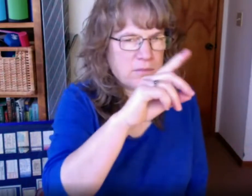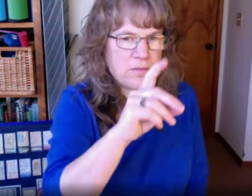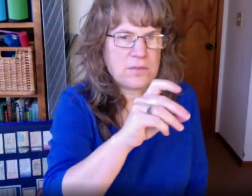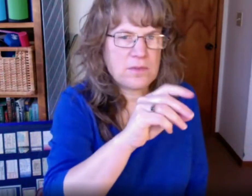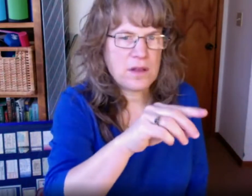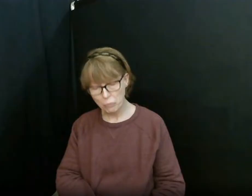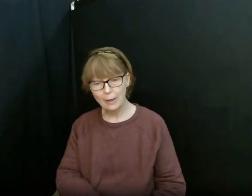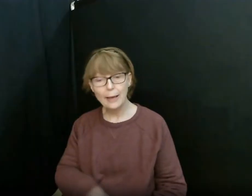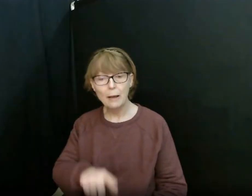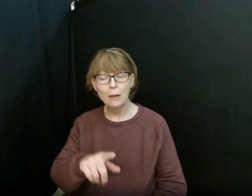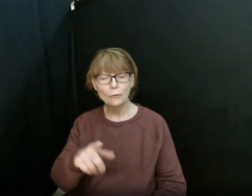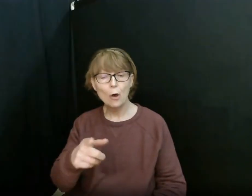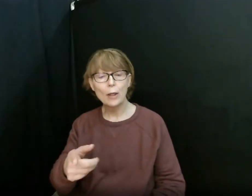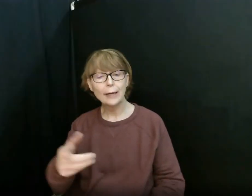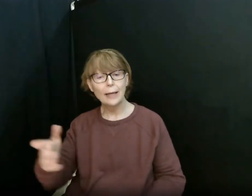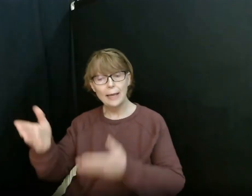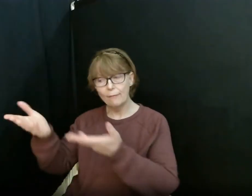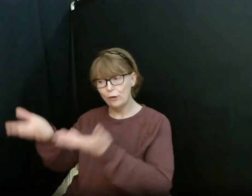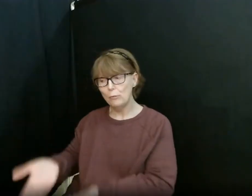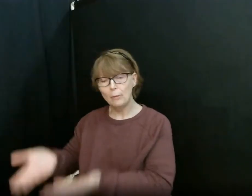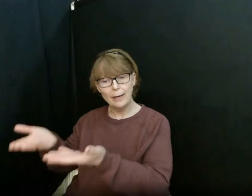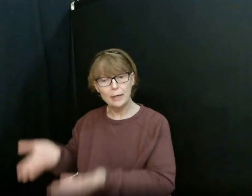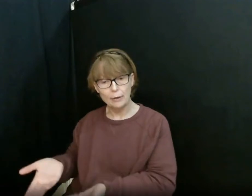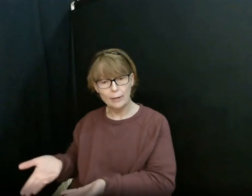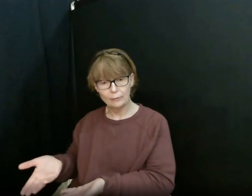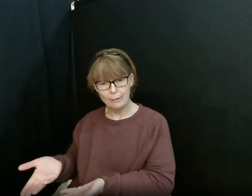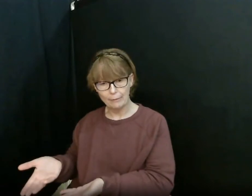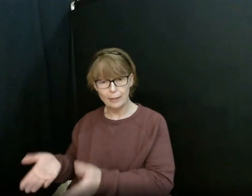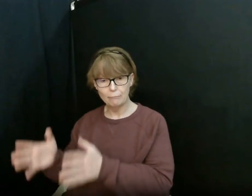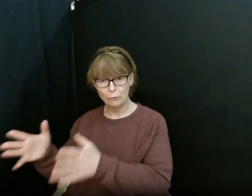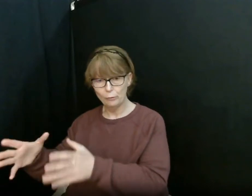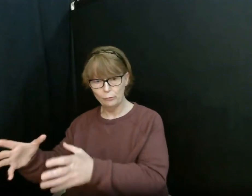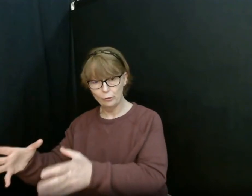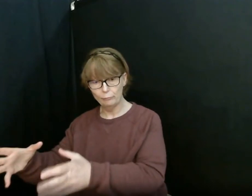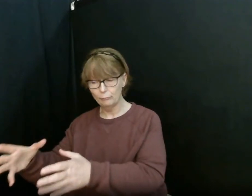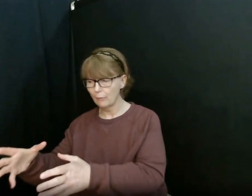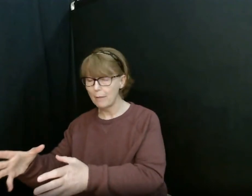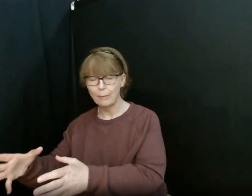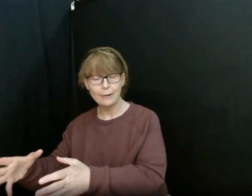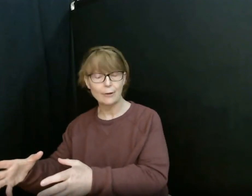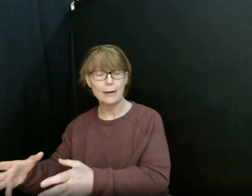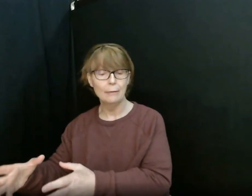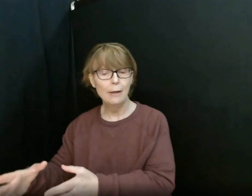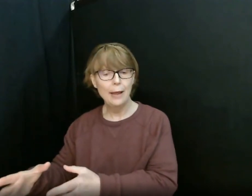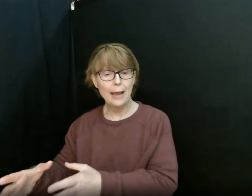Mm-hmm. Yeah. So like if you were right here next to me, right? You're on my right side, and